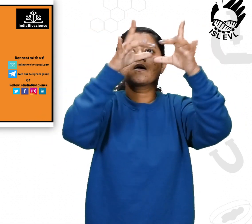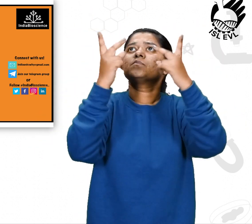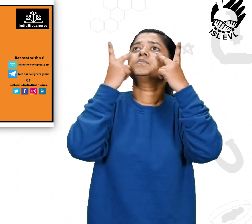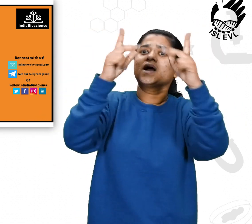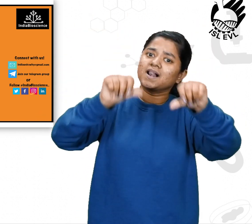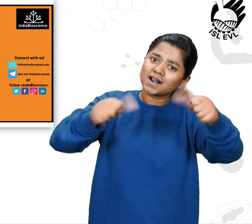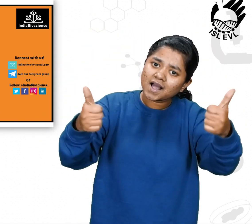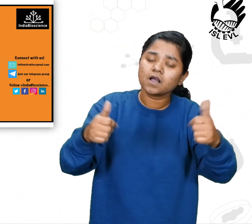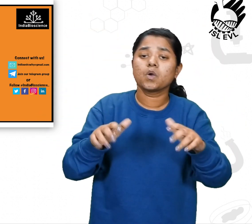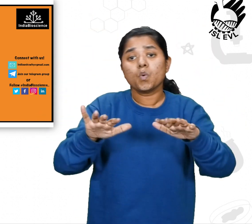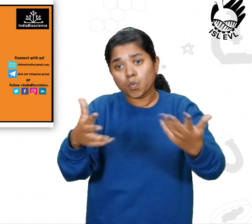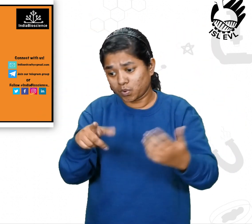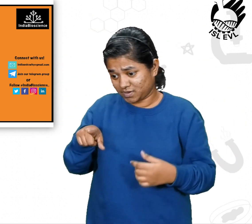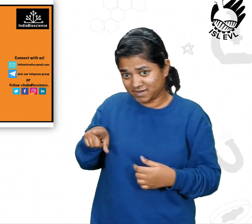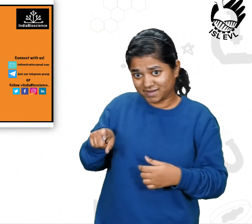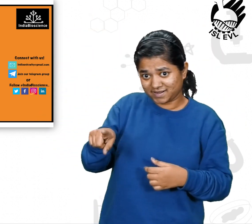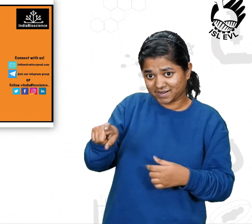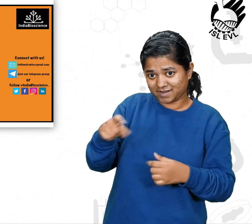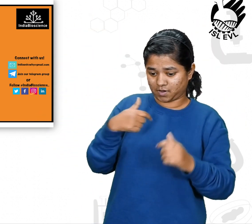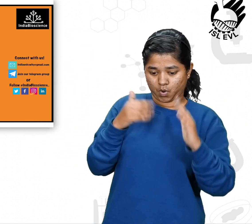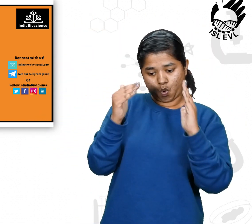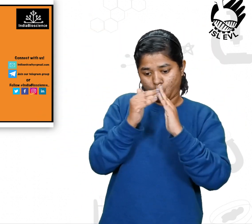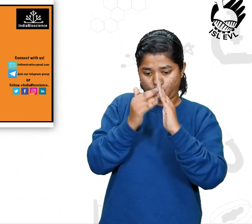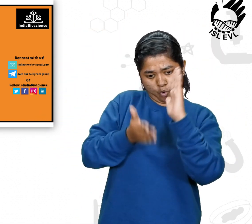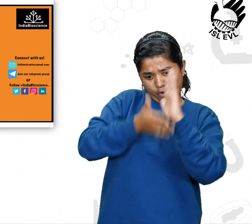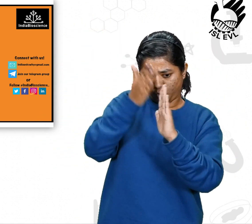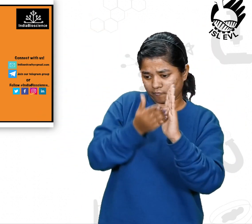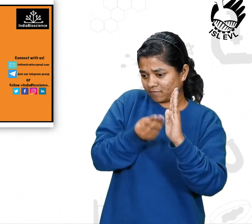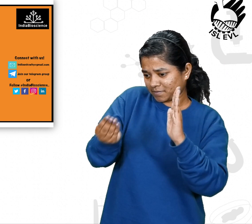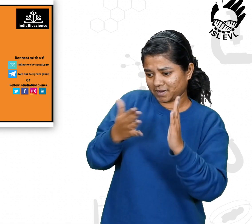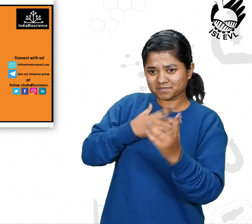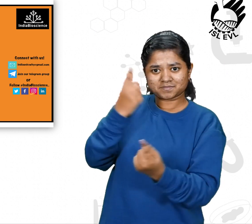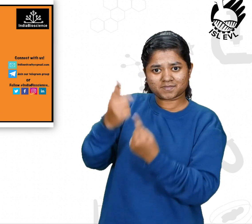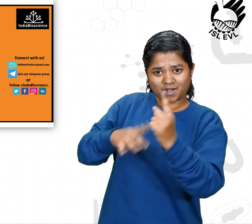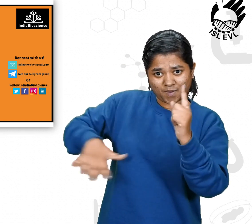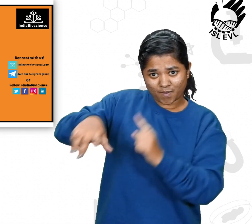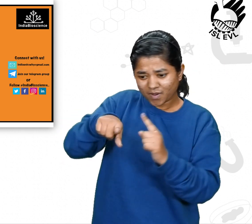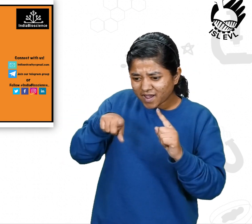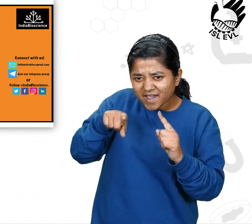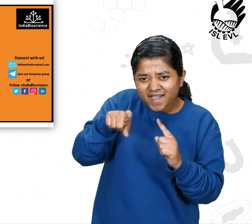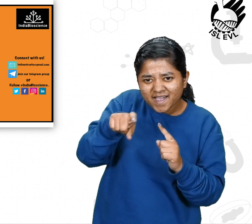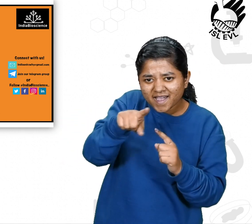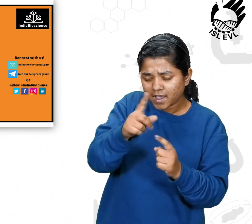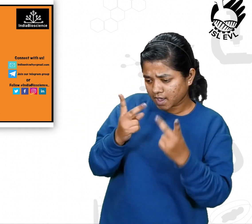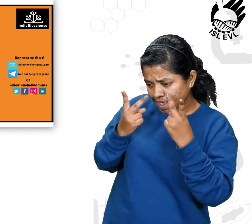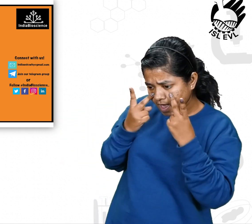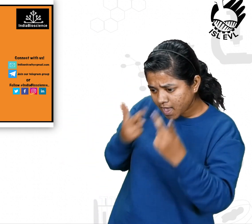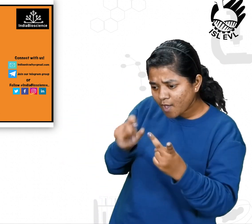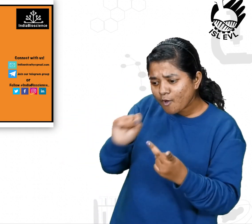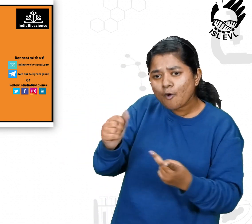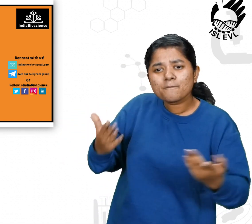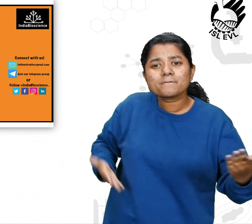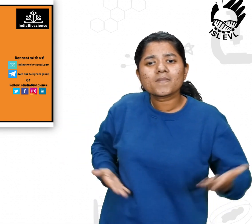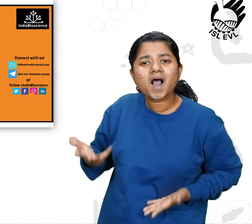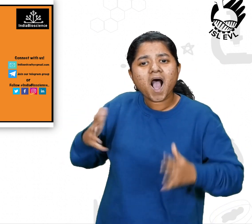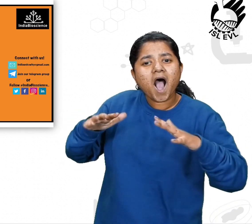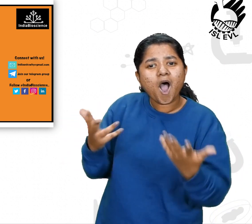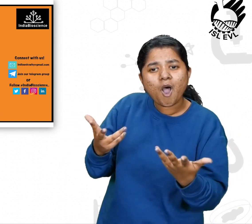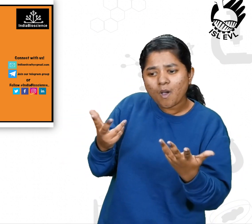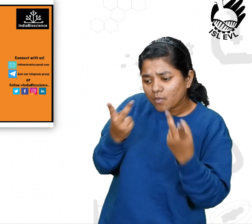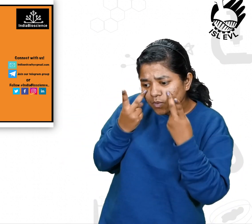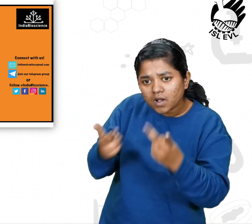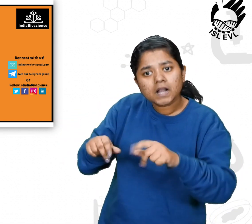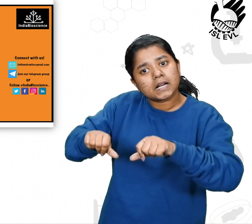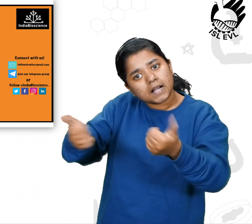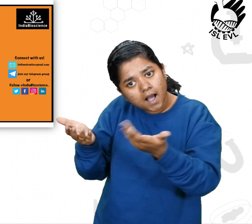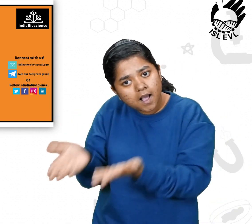be an insect swarm on the wall of your, garden, right? Or it could be ant trails that we see